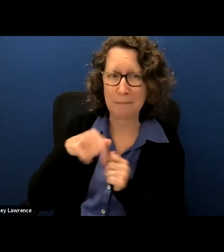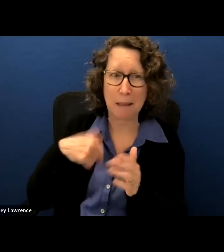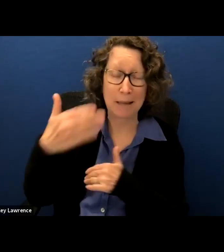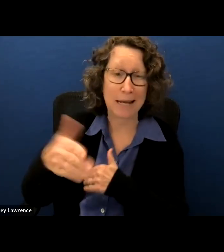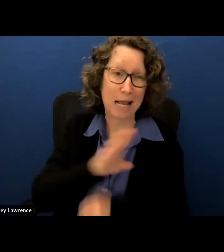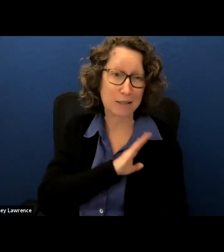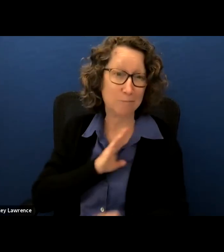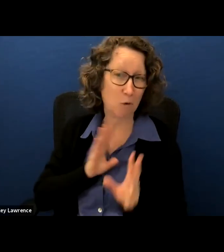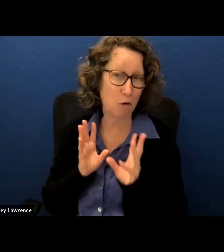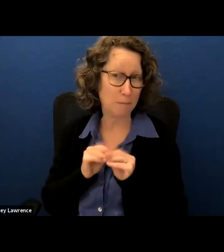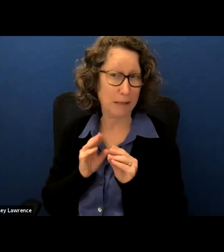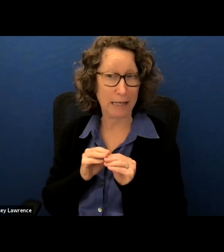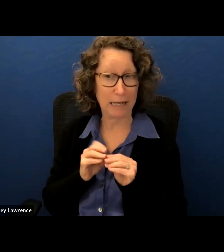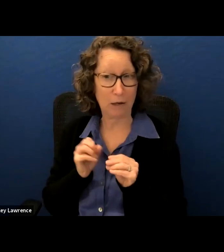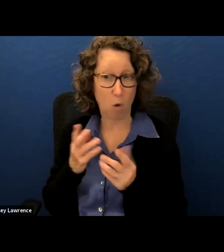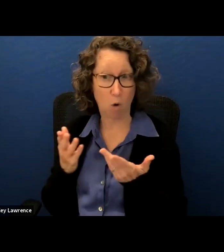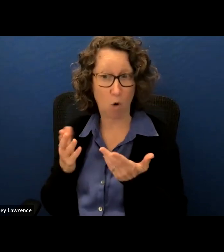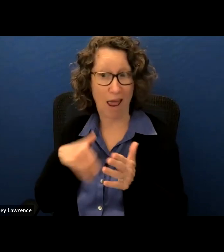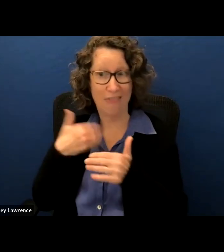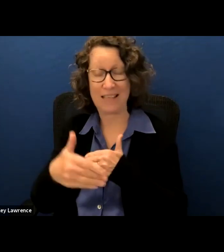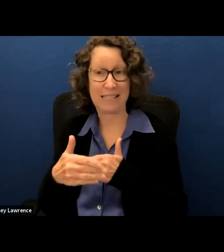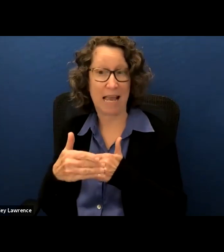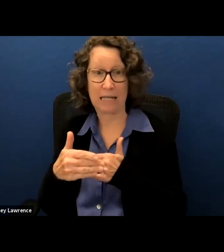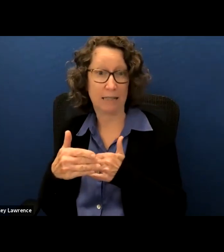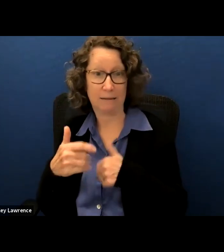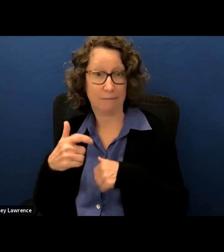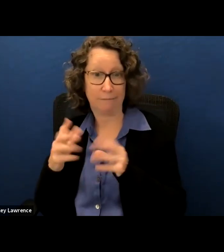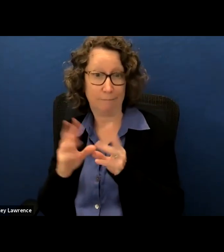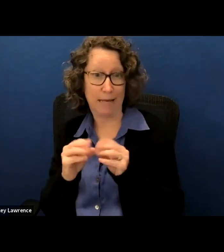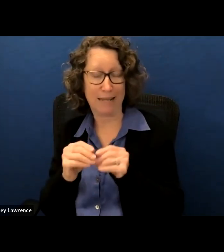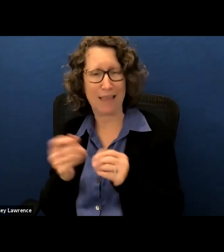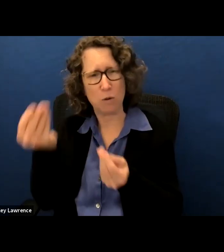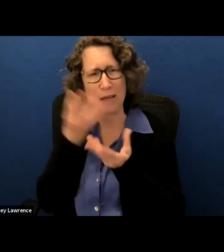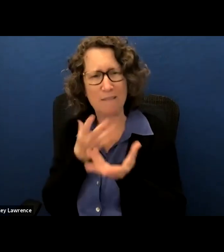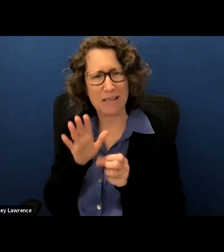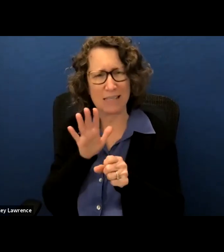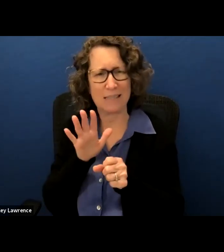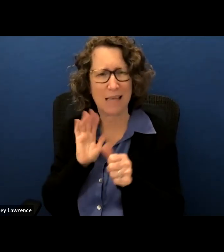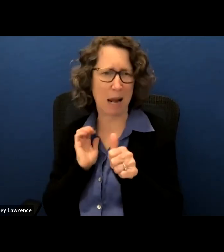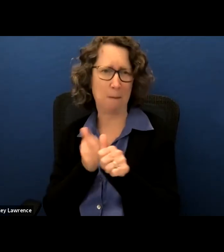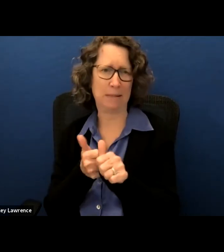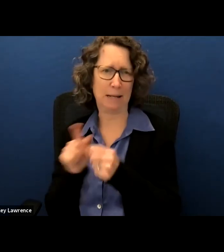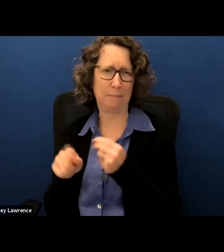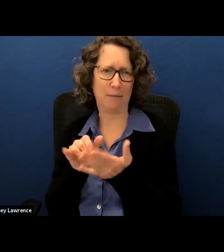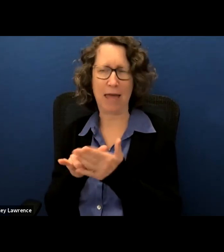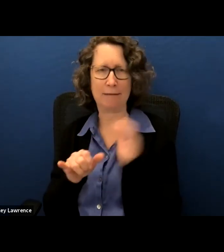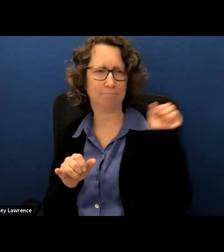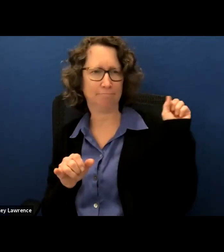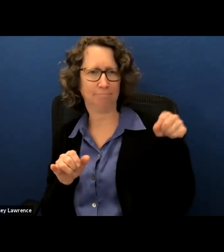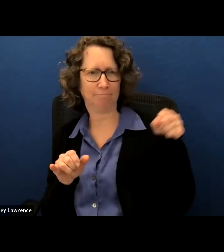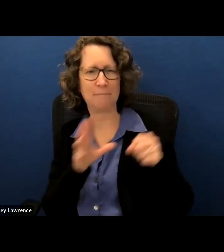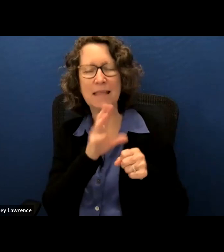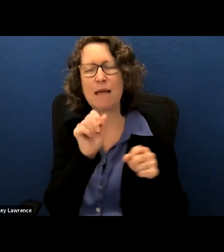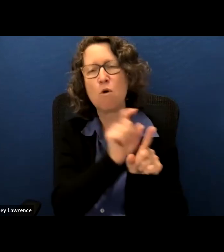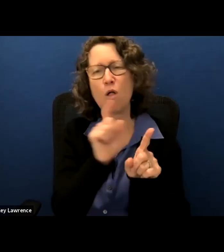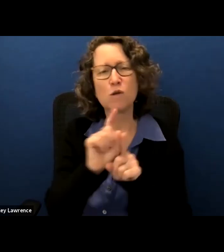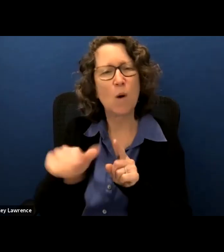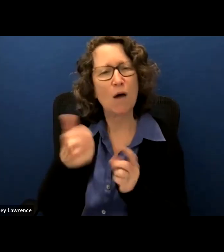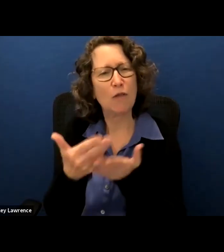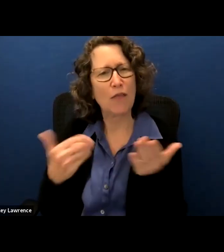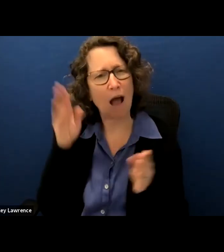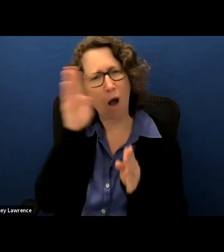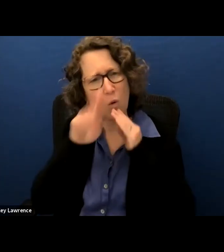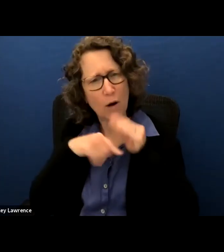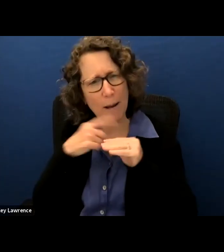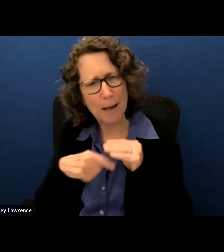board meeting or at second interim, that you give us an update on that. Yes. And then also the other thing I worry